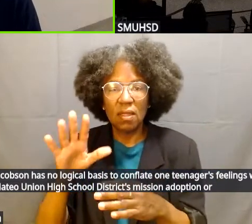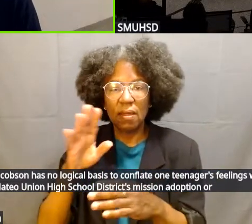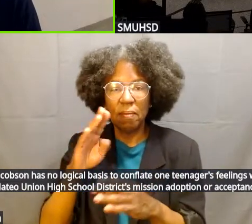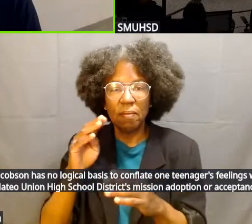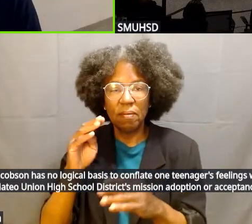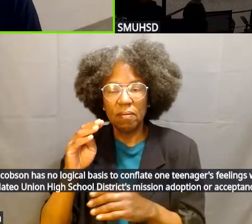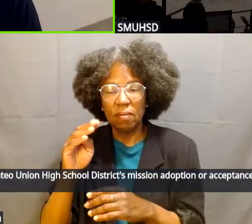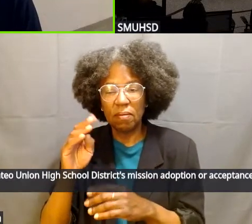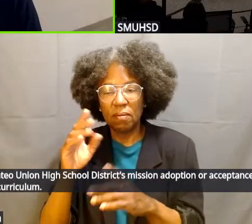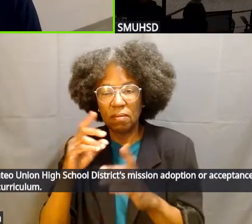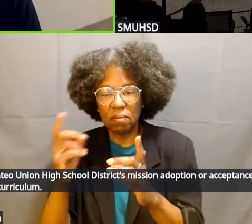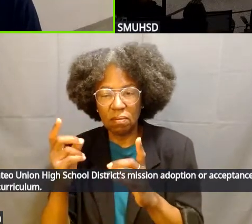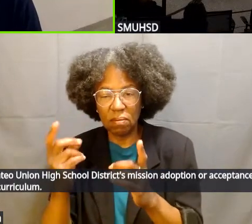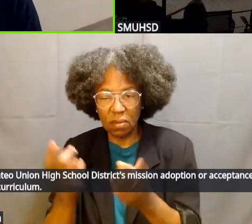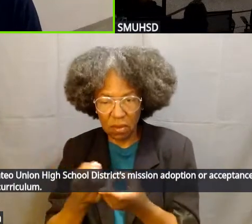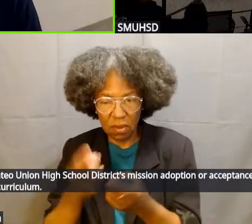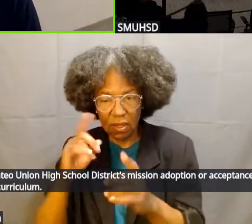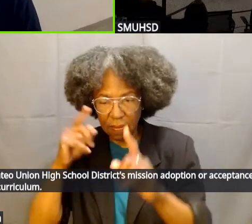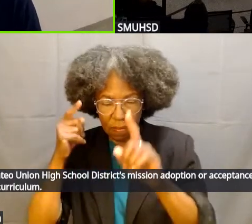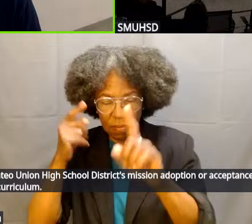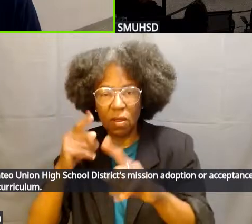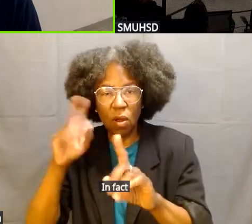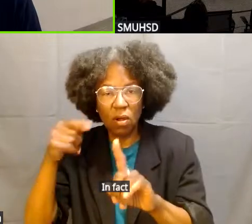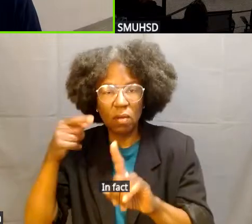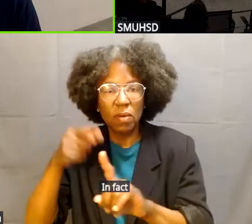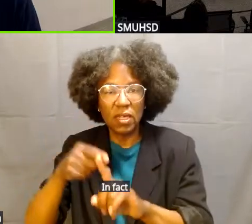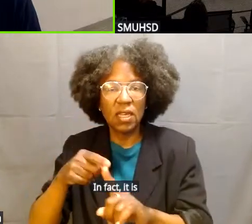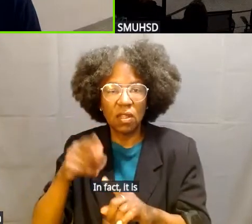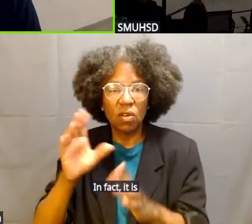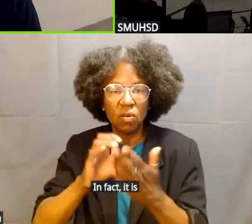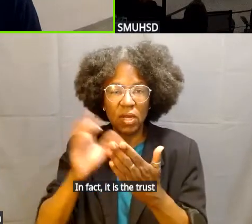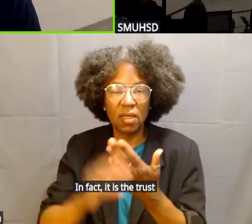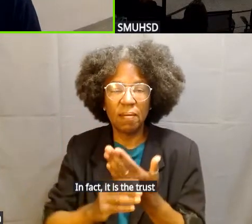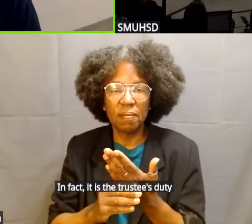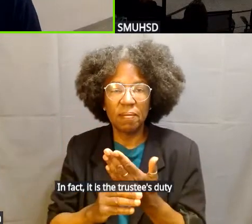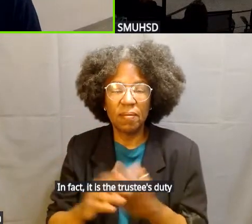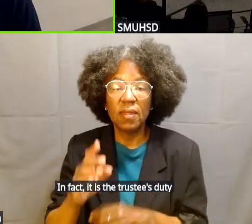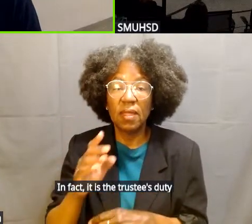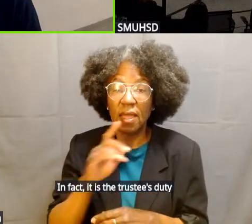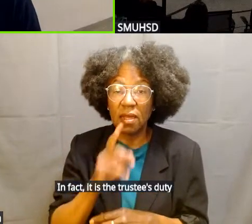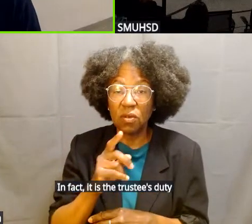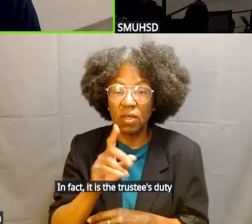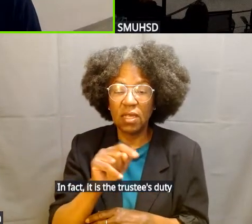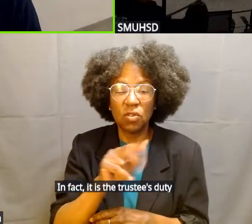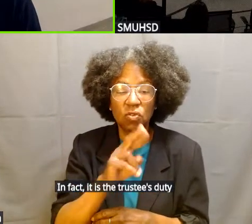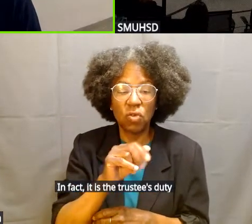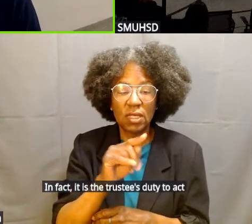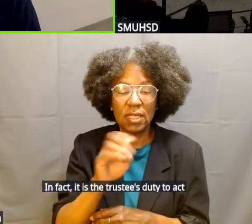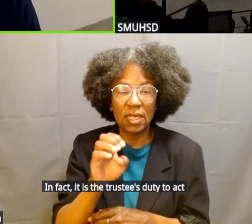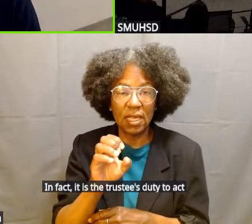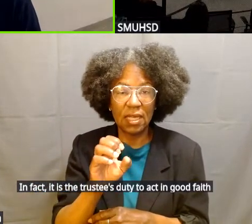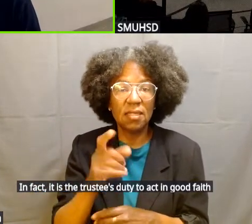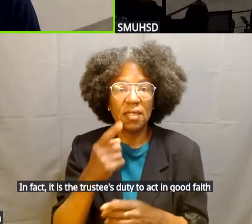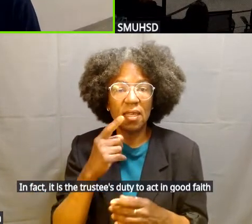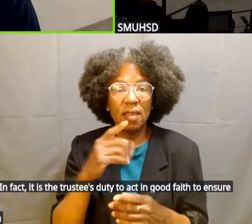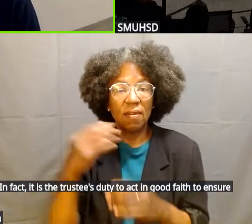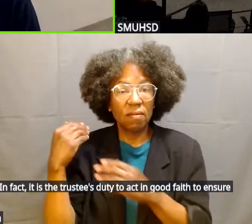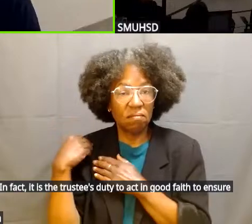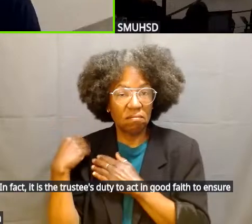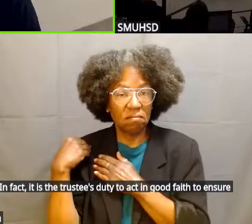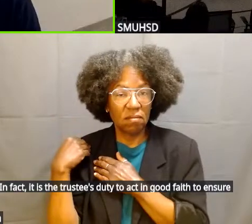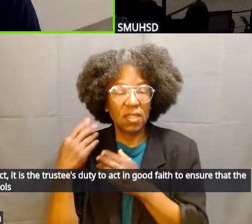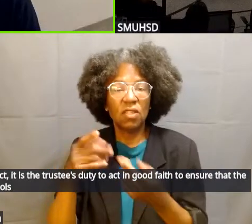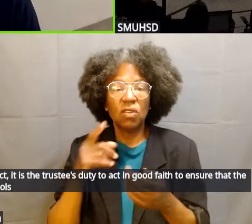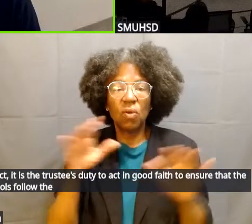particular curriculum. In fact, it is the trustee's duty to act in good faith to ensure that the schools follow the